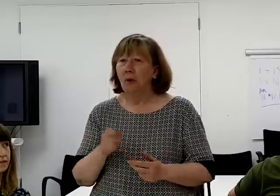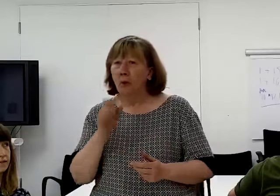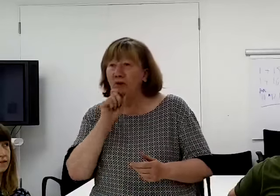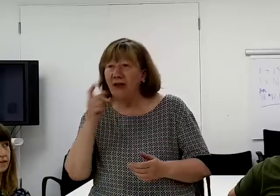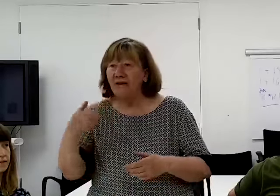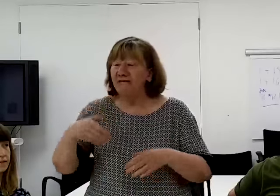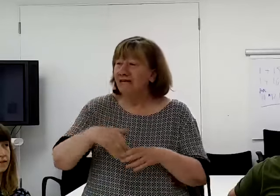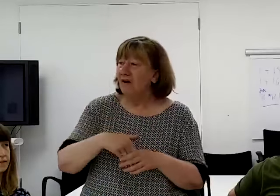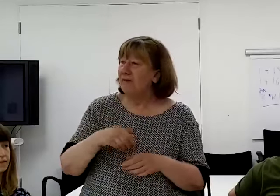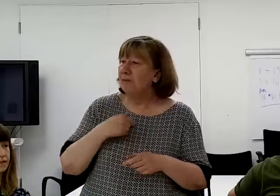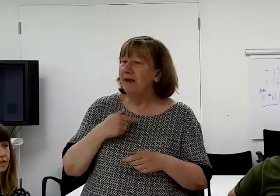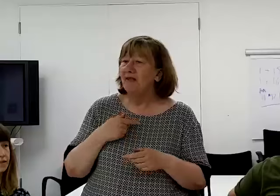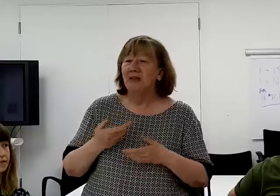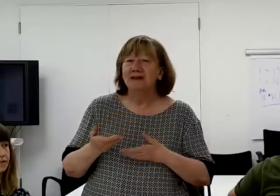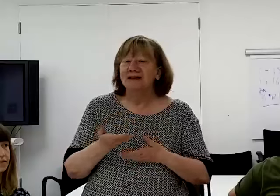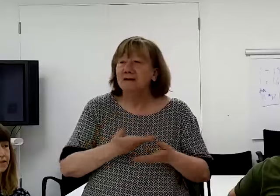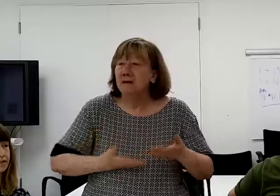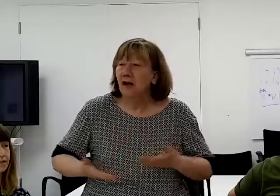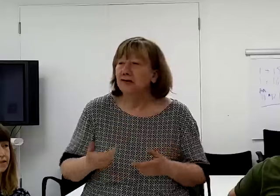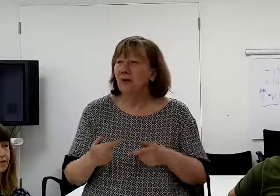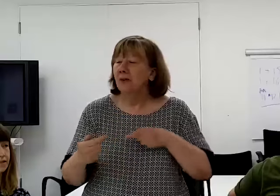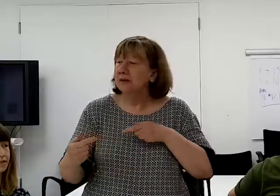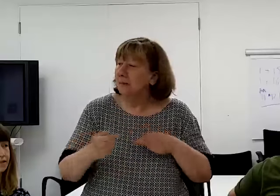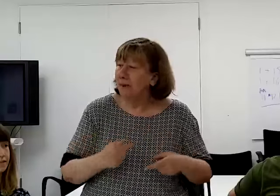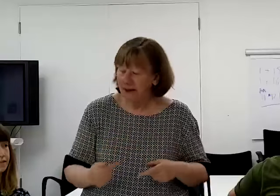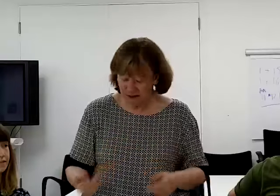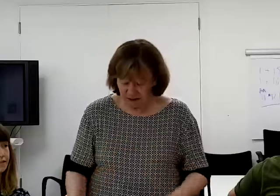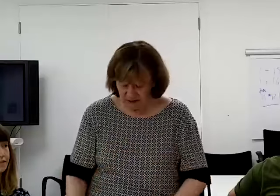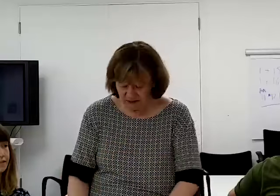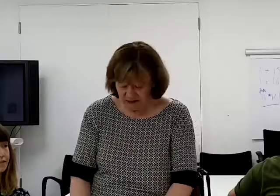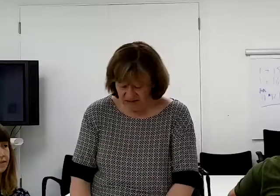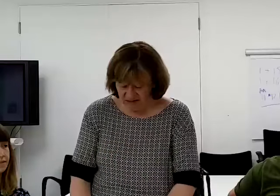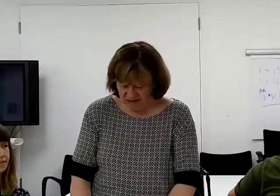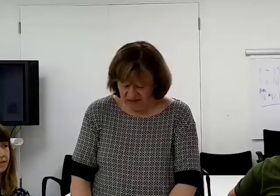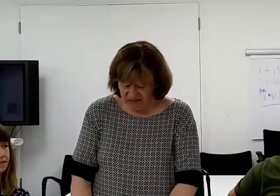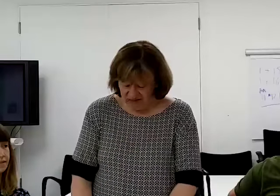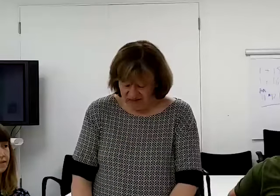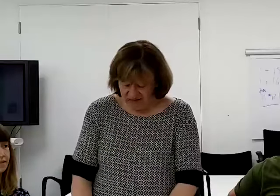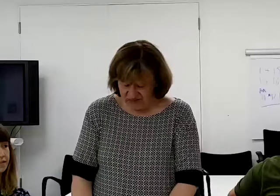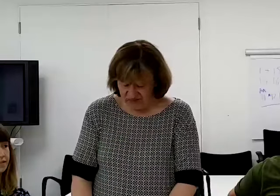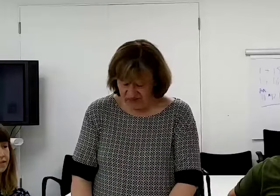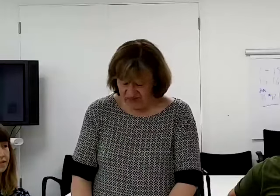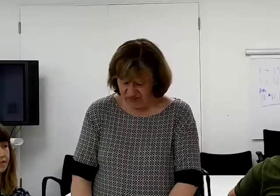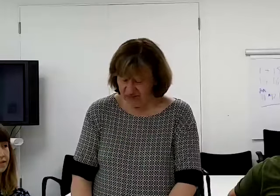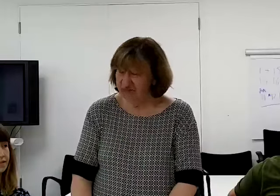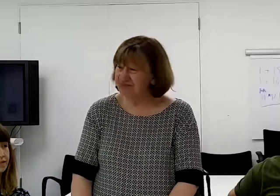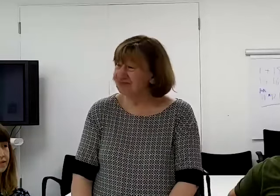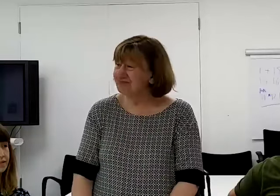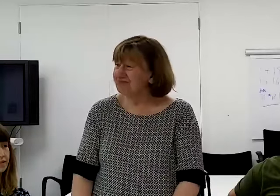good contribution? Will they involve me in any discussions or debates?